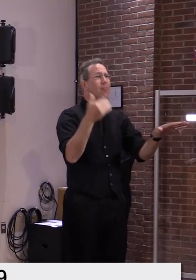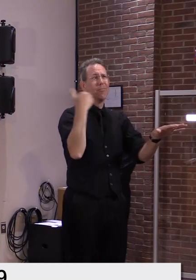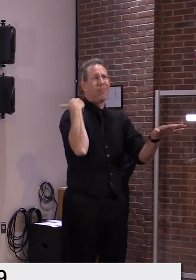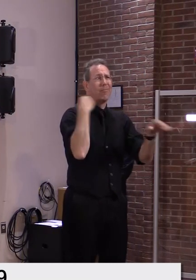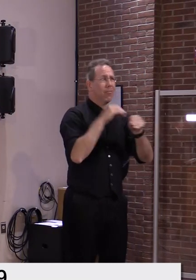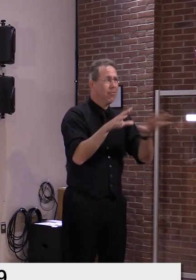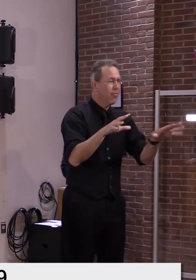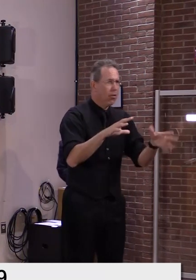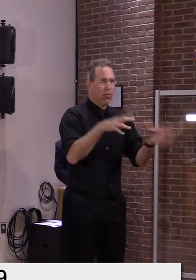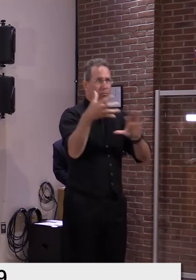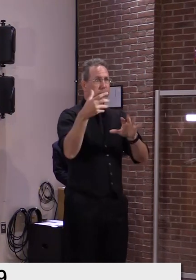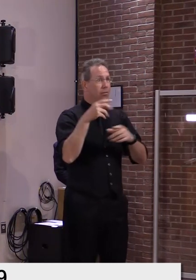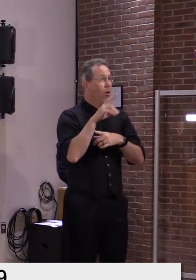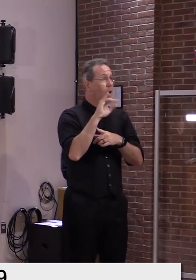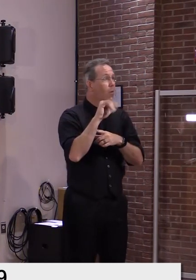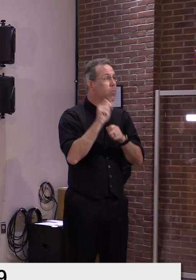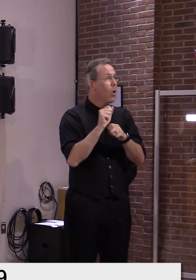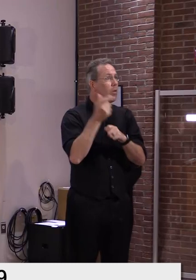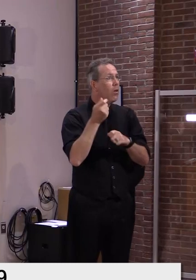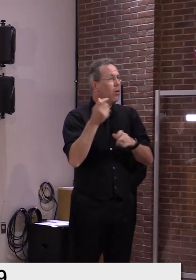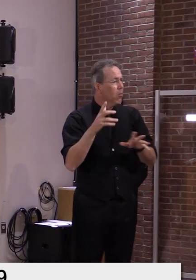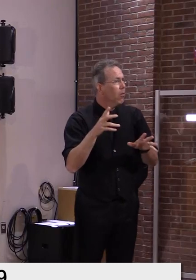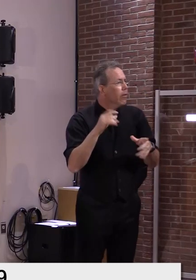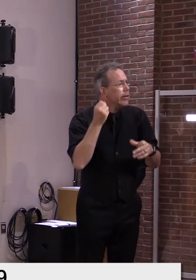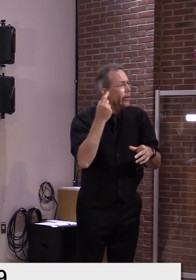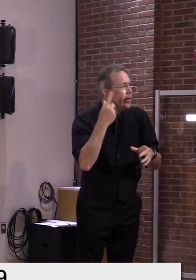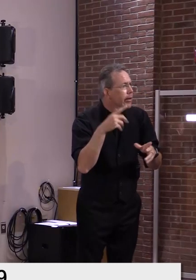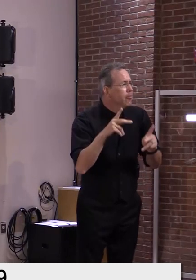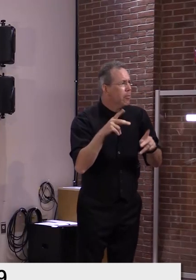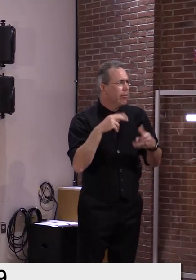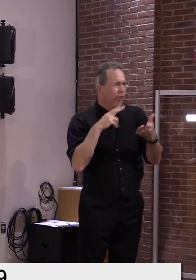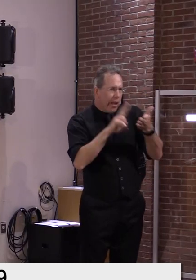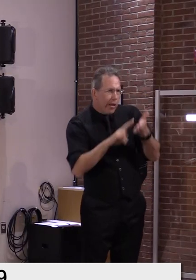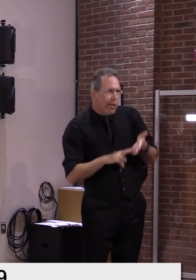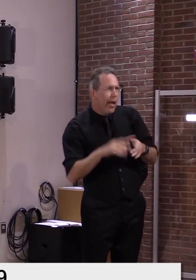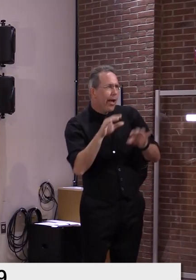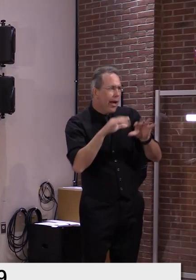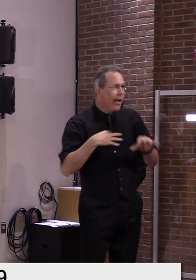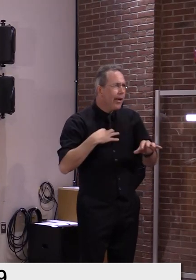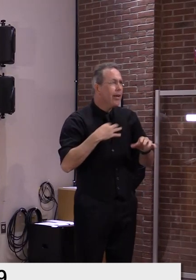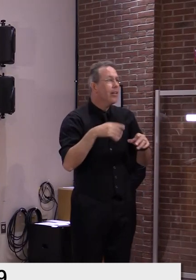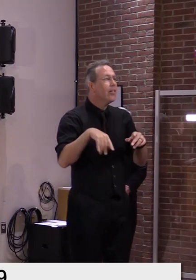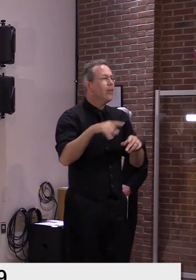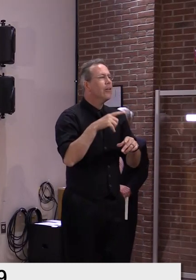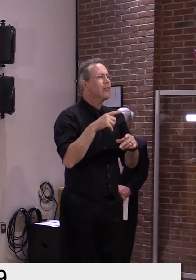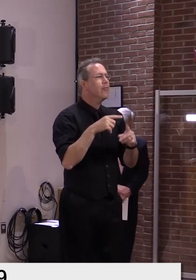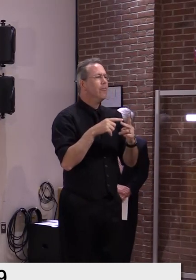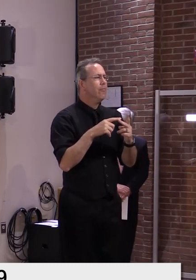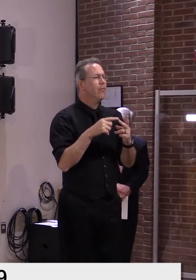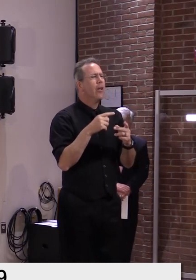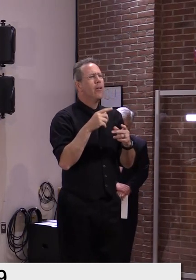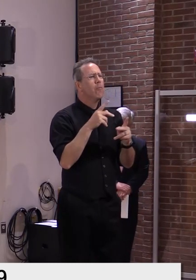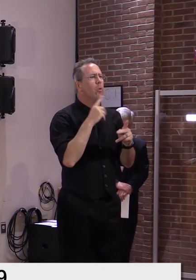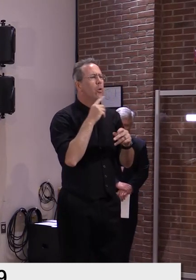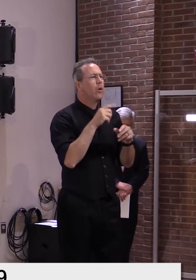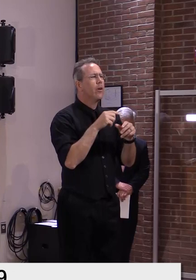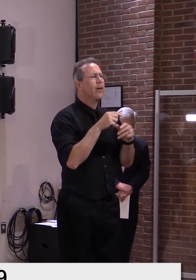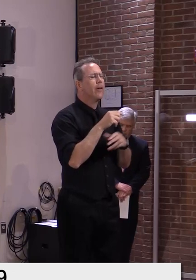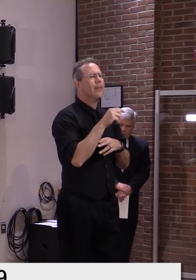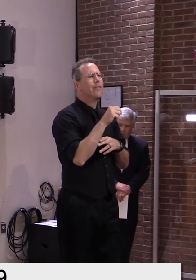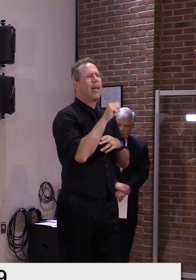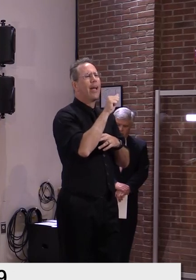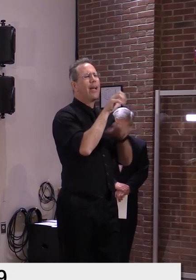we classify them in our system an A claimant, which means they can bypass the work search. It allowed them to file over the